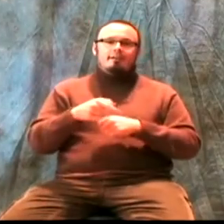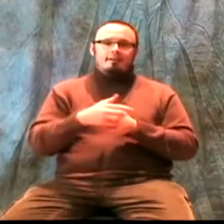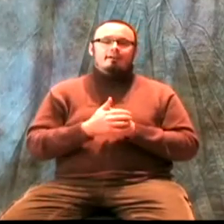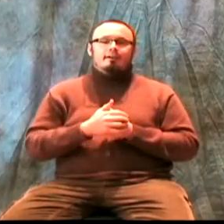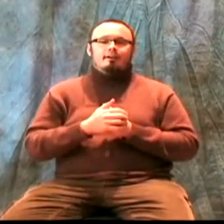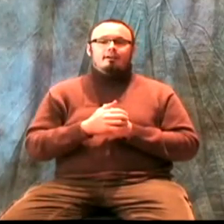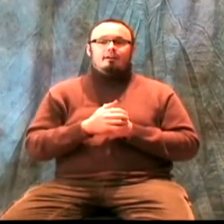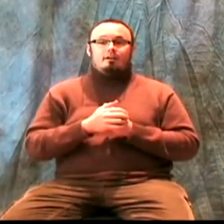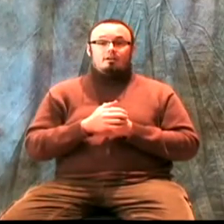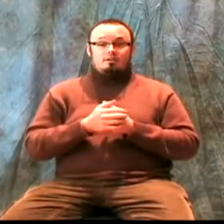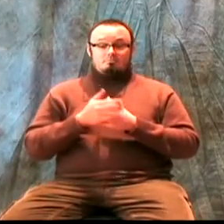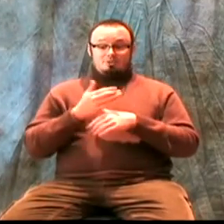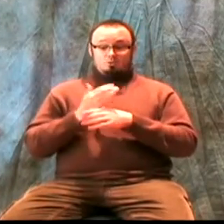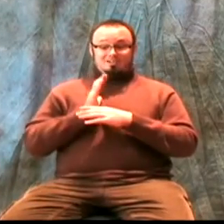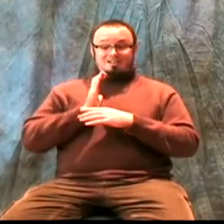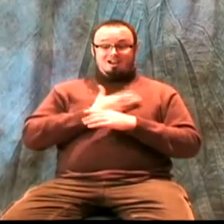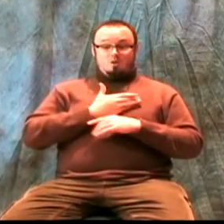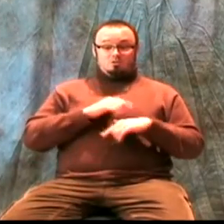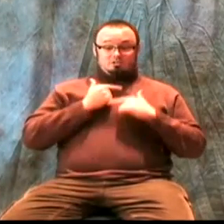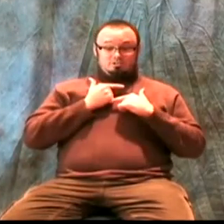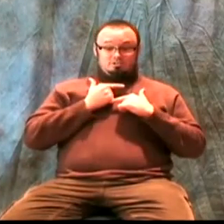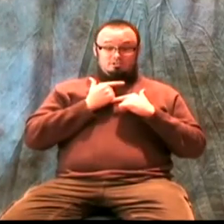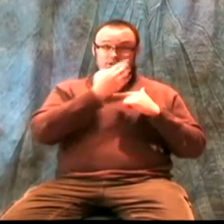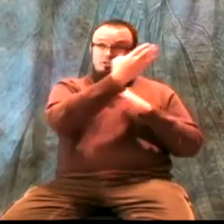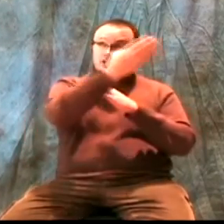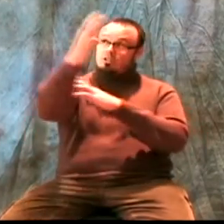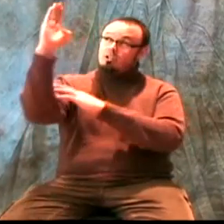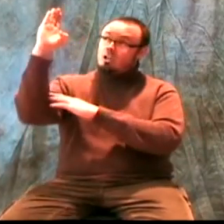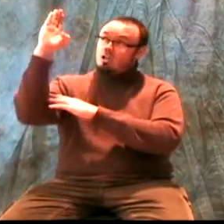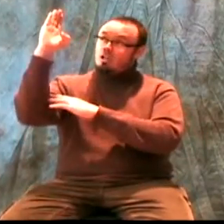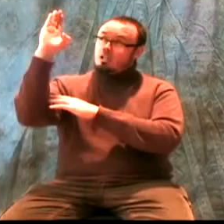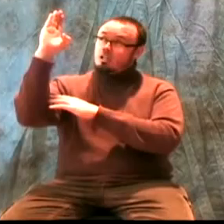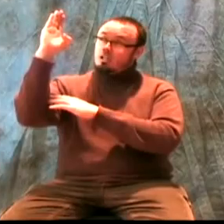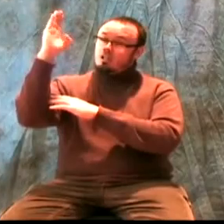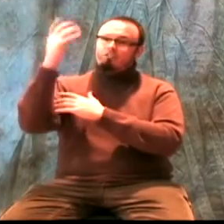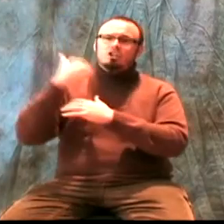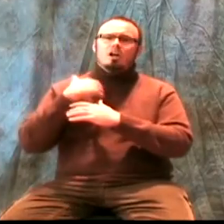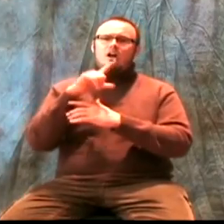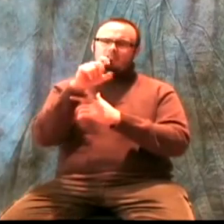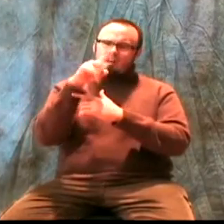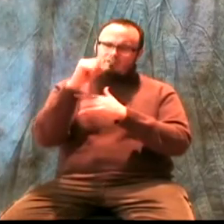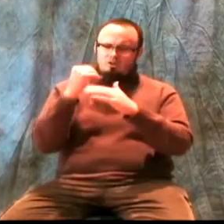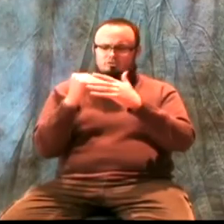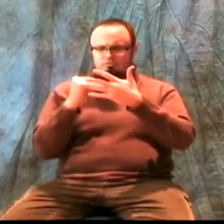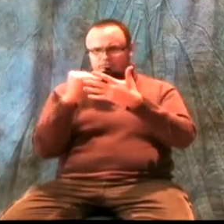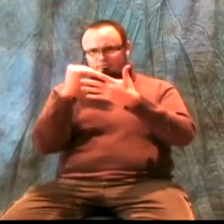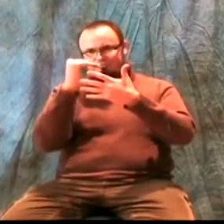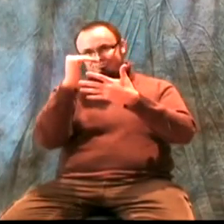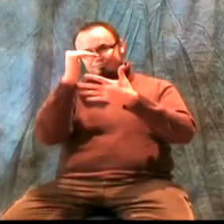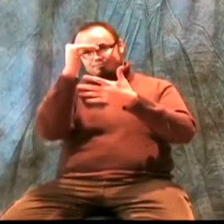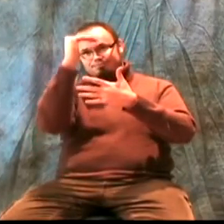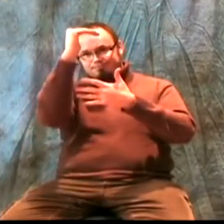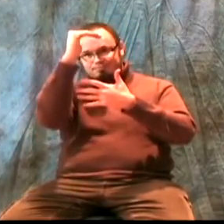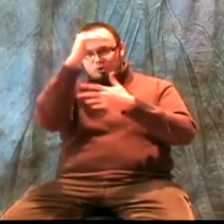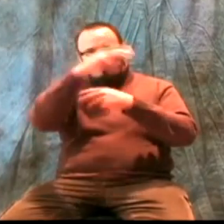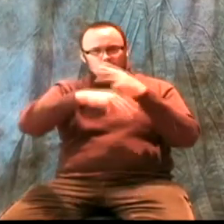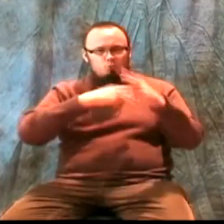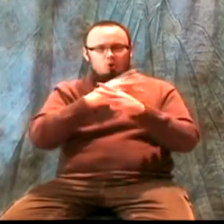In between our existence and God's essence are levels and layers of worlds, universes, and